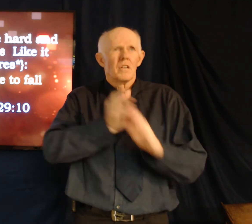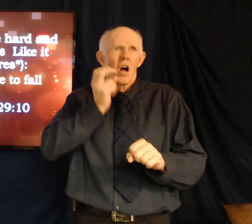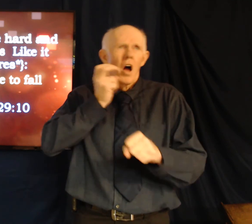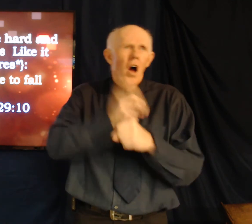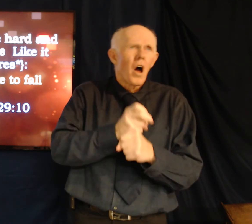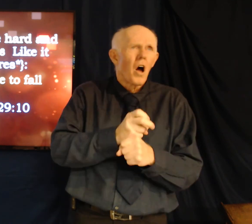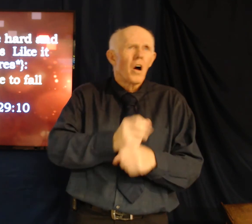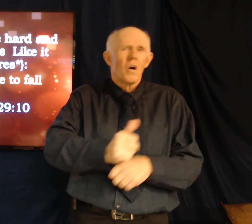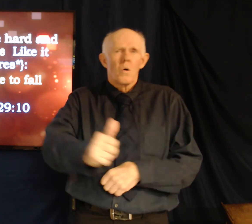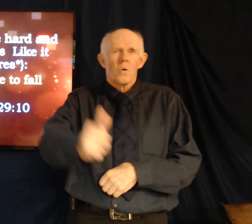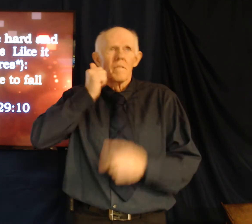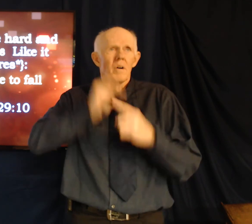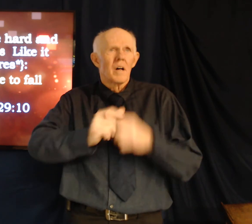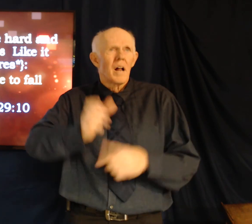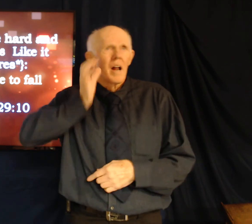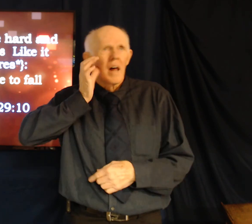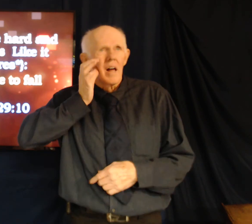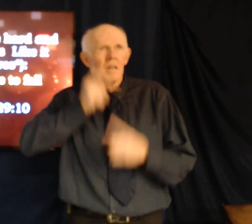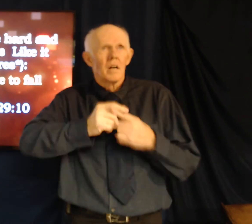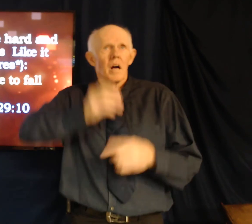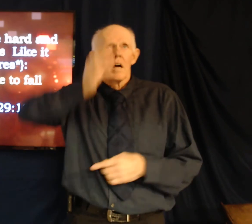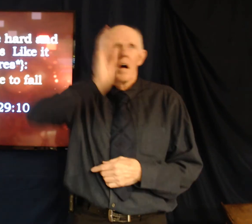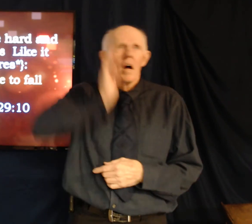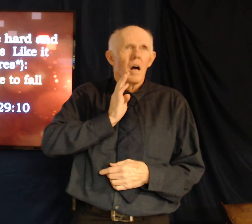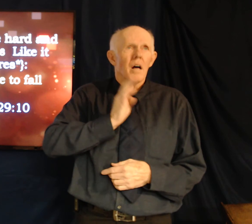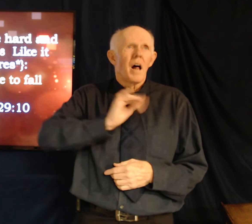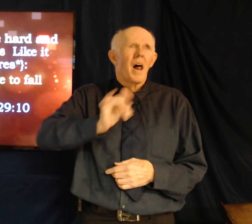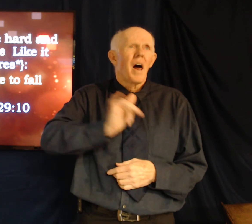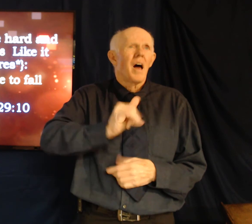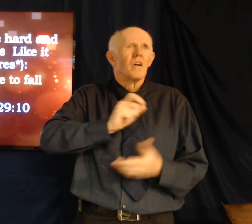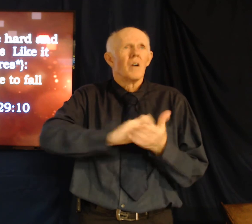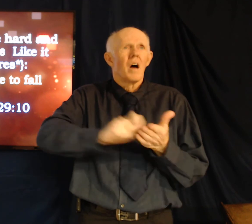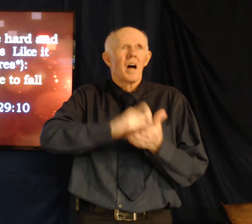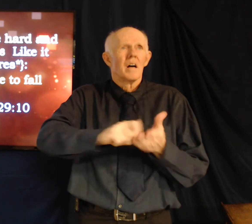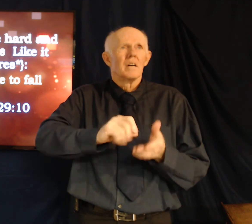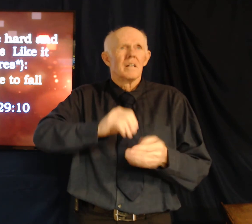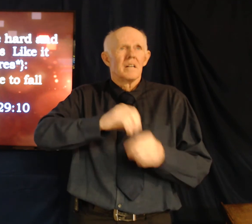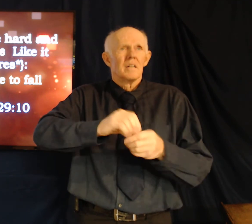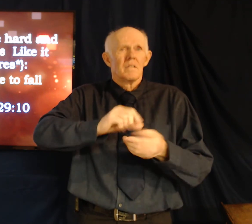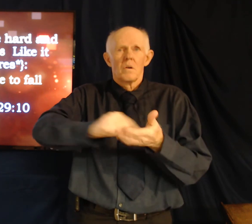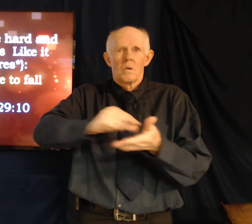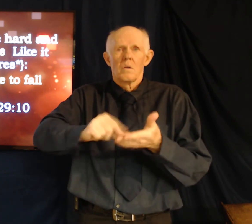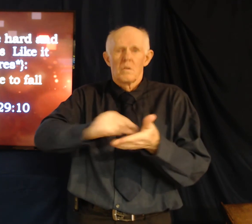The other people became hard and refused to listen to God. Like it is written in the scriptures.